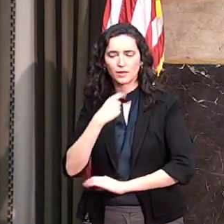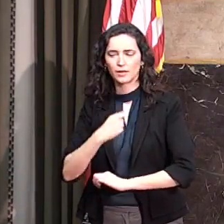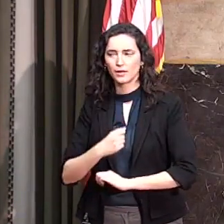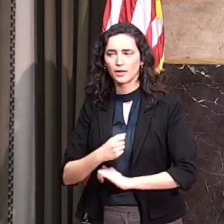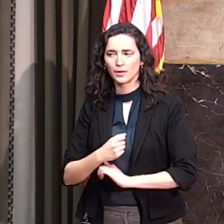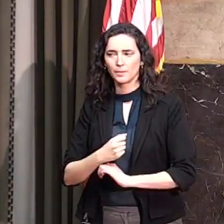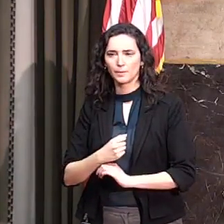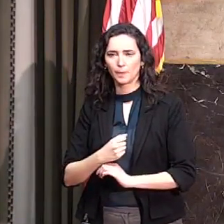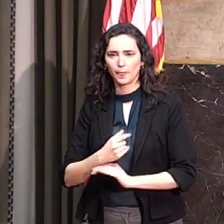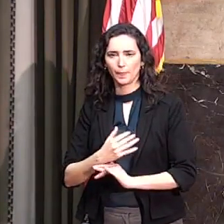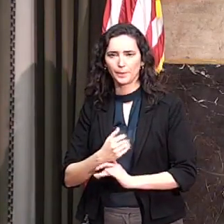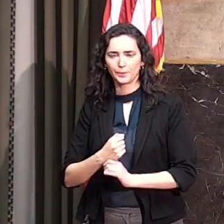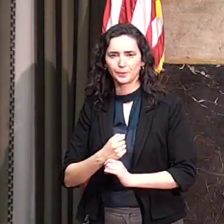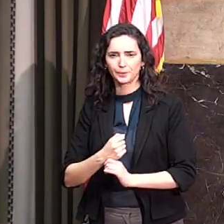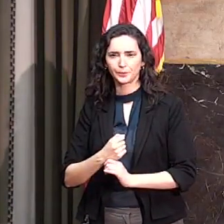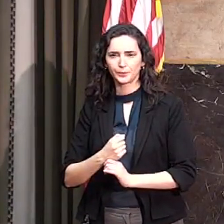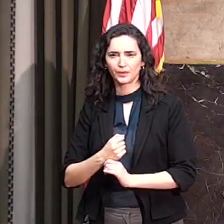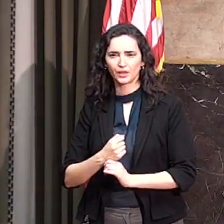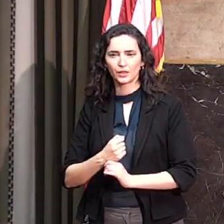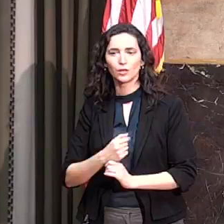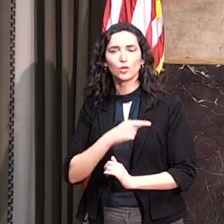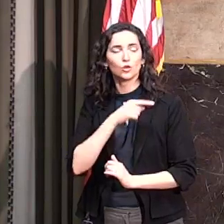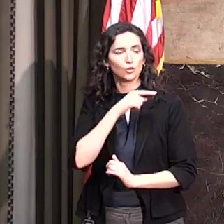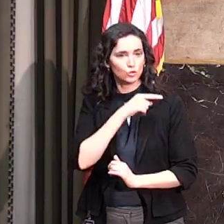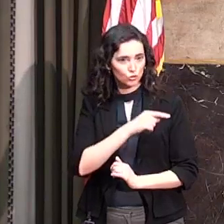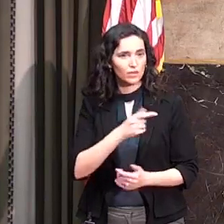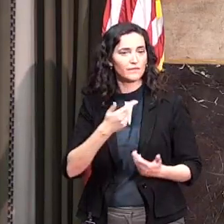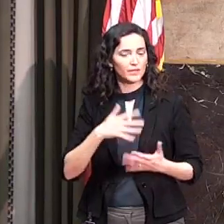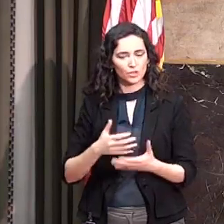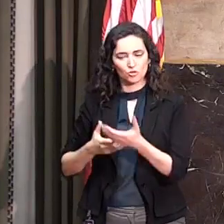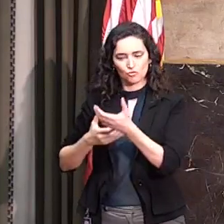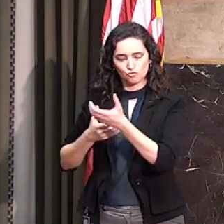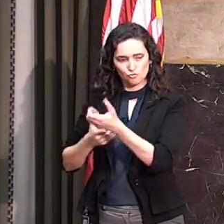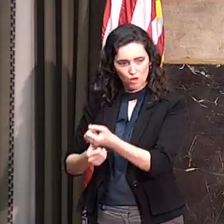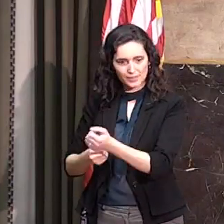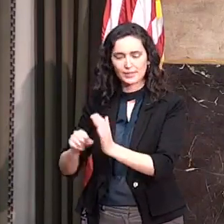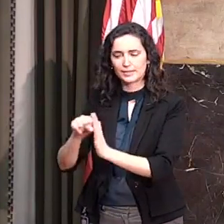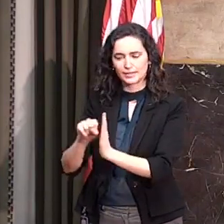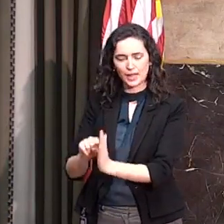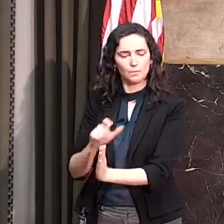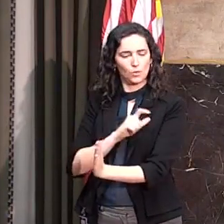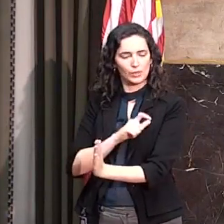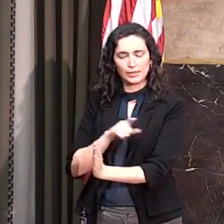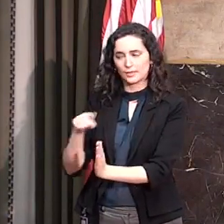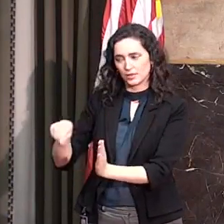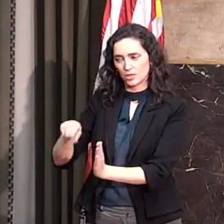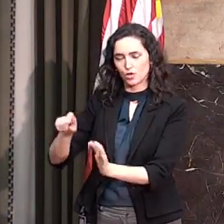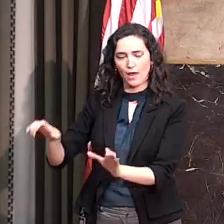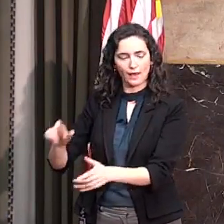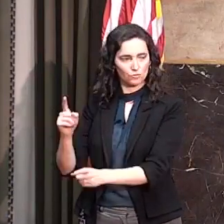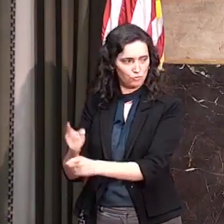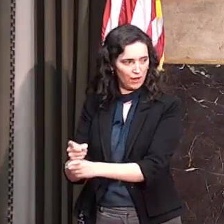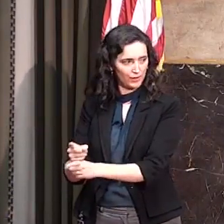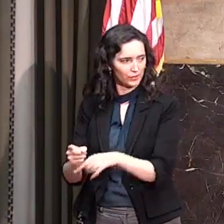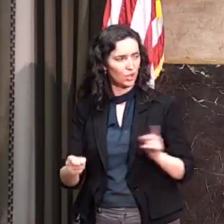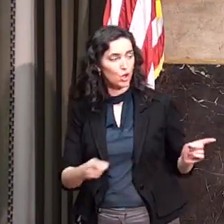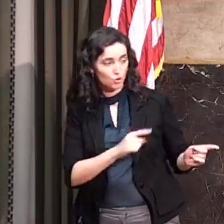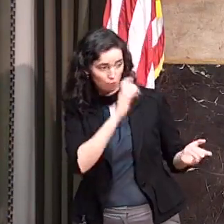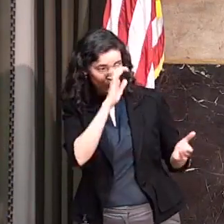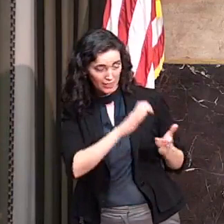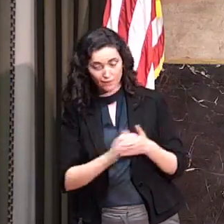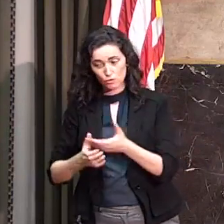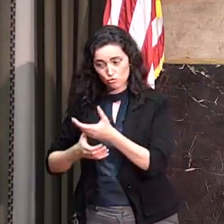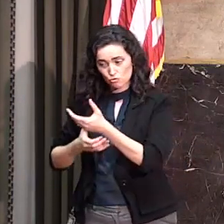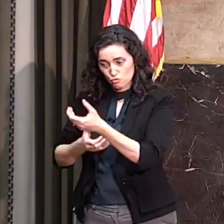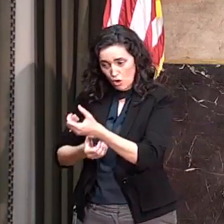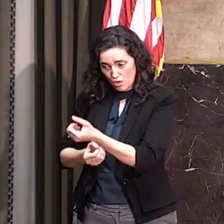you had trusted the state police to do the right thing. Do you believe that trust was